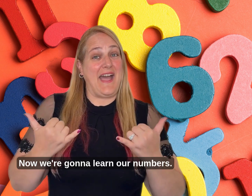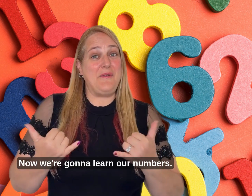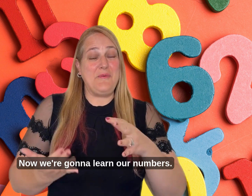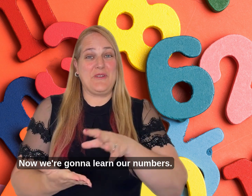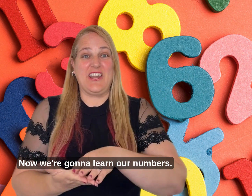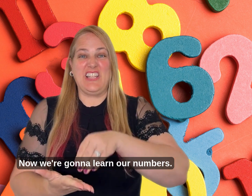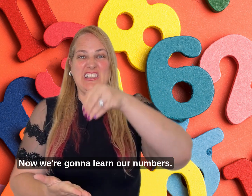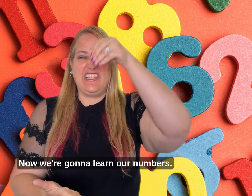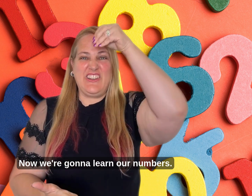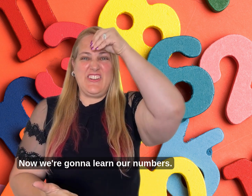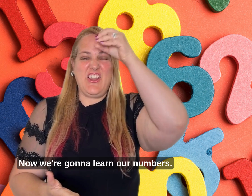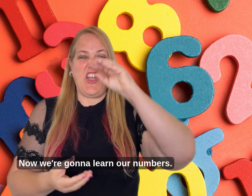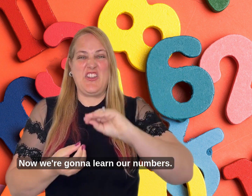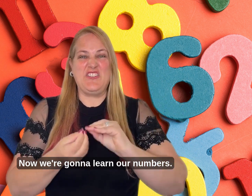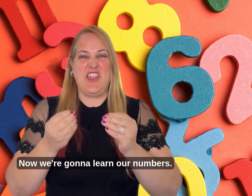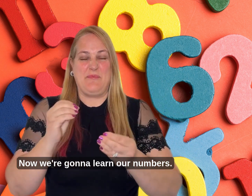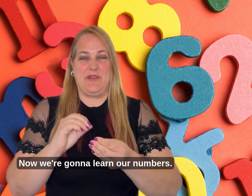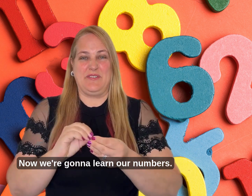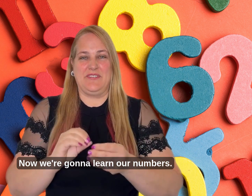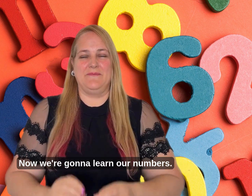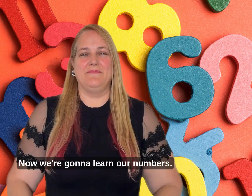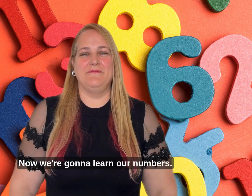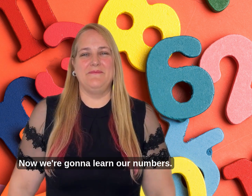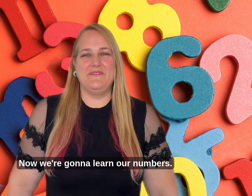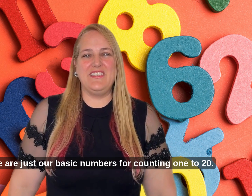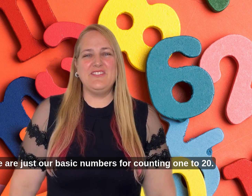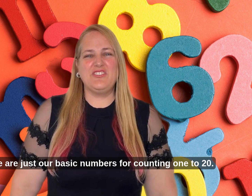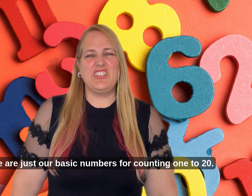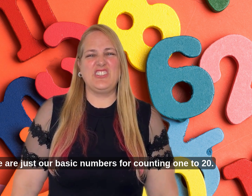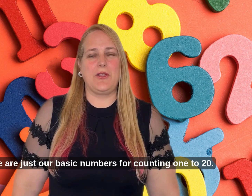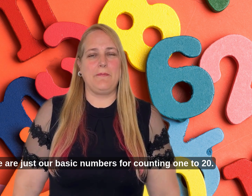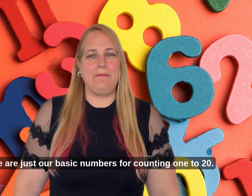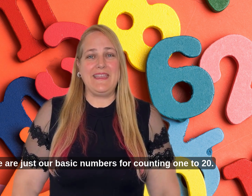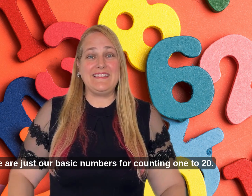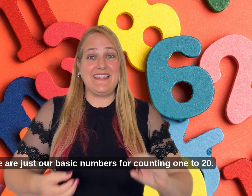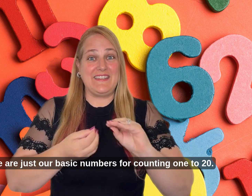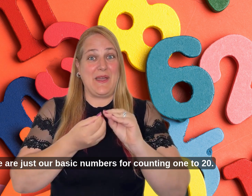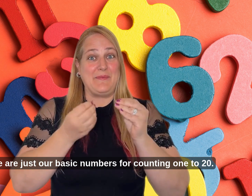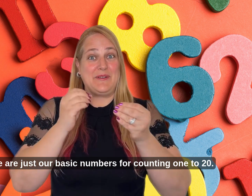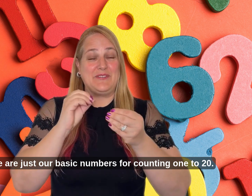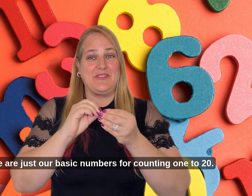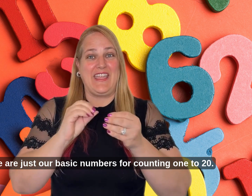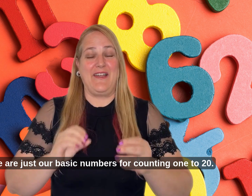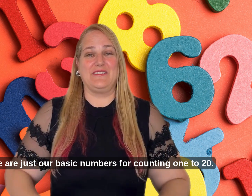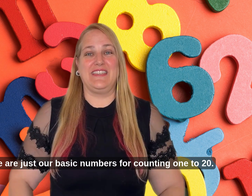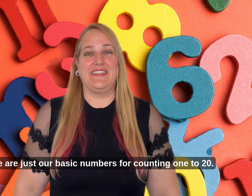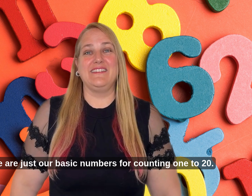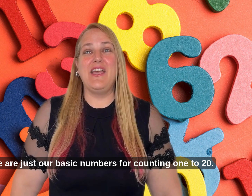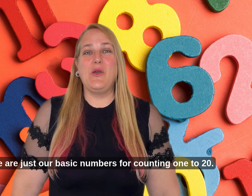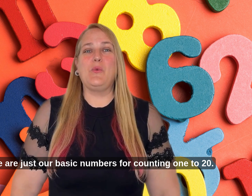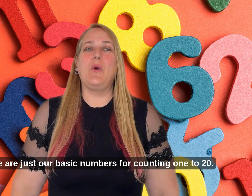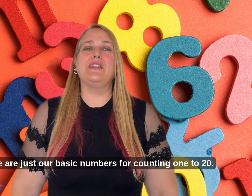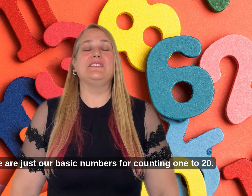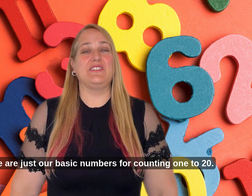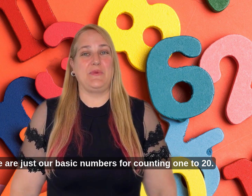Now we're going to learn our numbers. These are just our basic numbers for counting 1 to